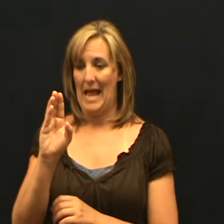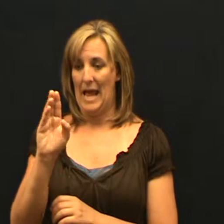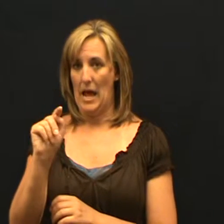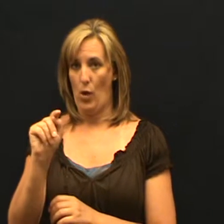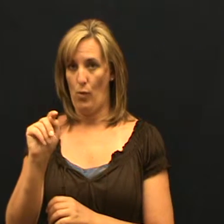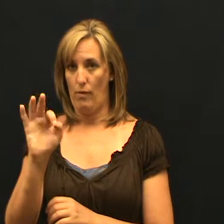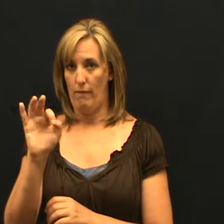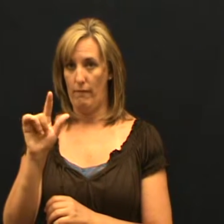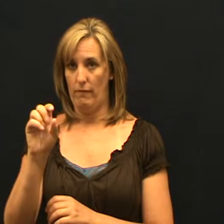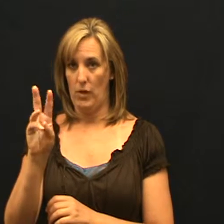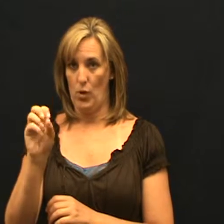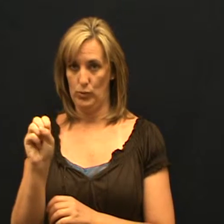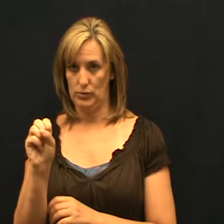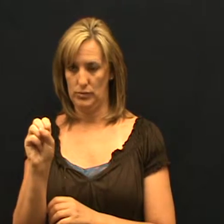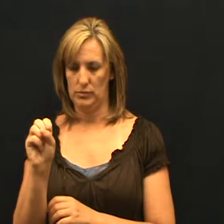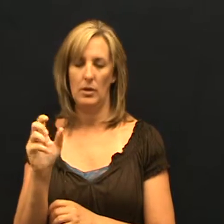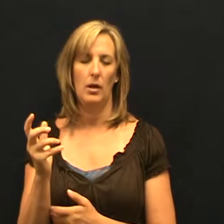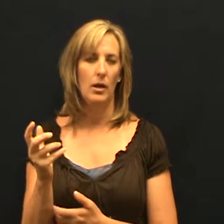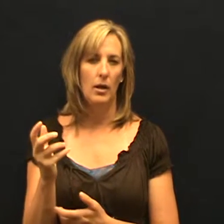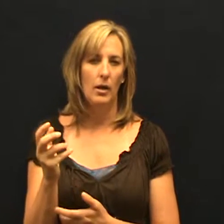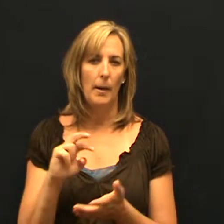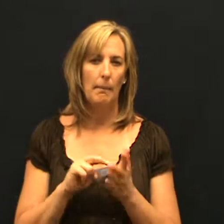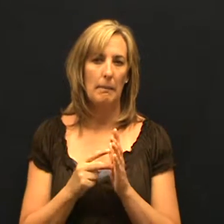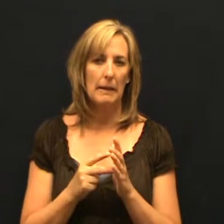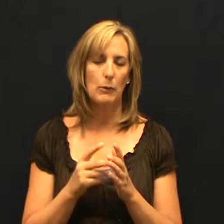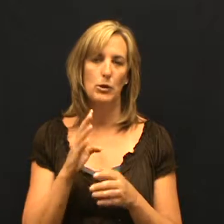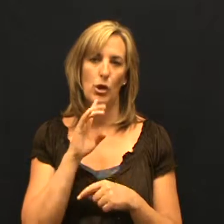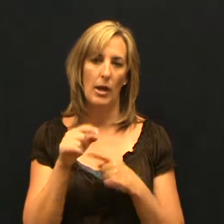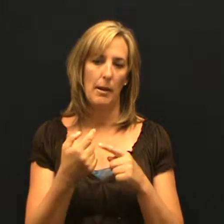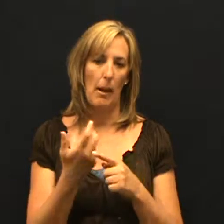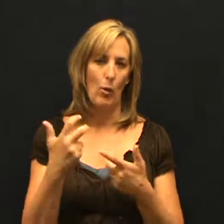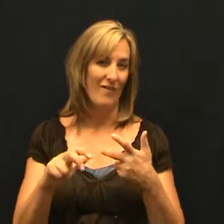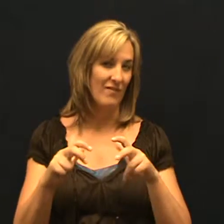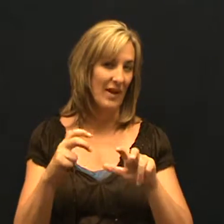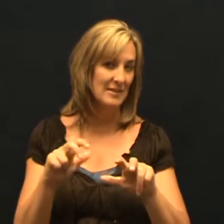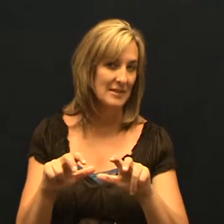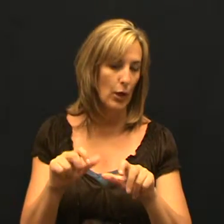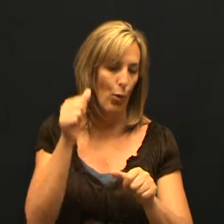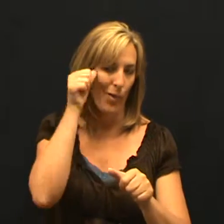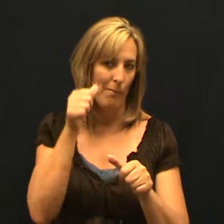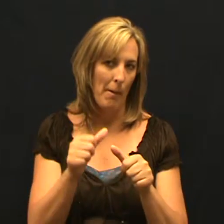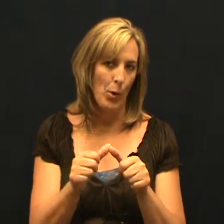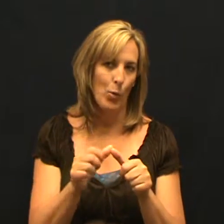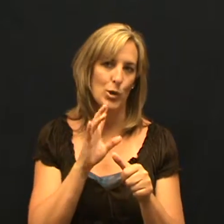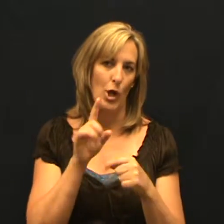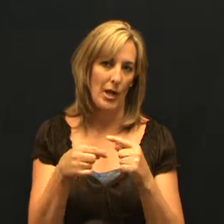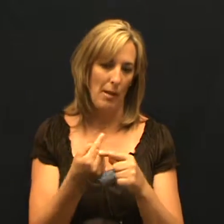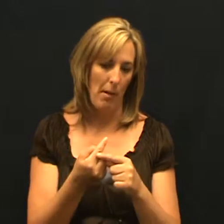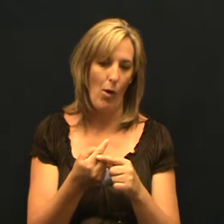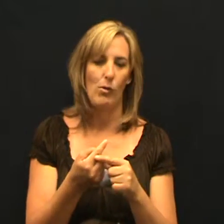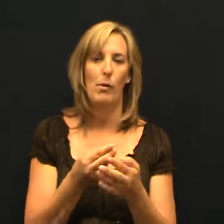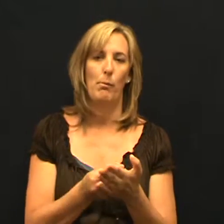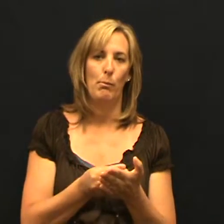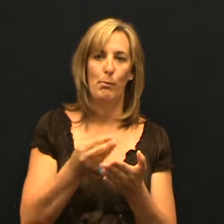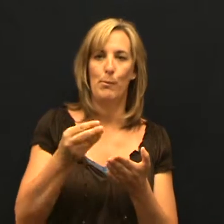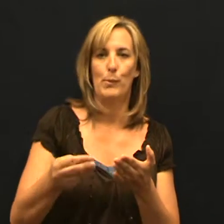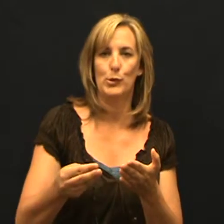flow, we mean whether we are purchasing property, plant, and equipment for our use, or it could be that